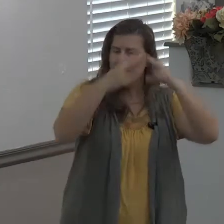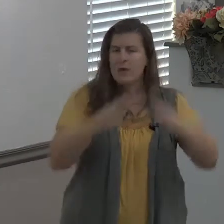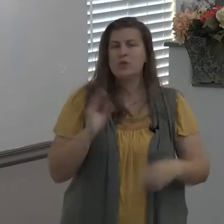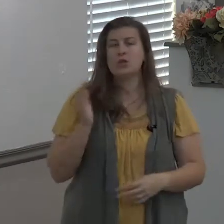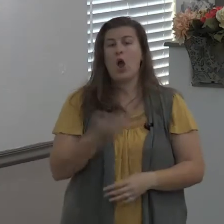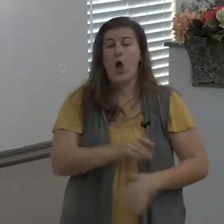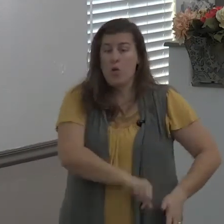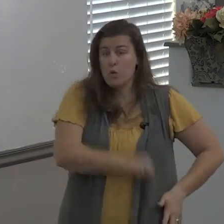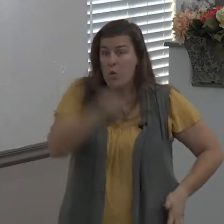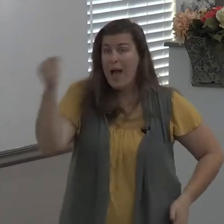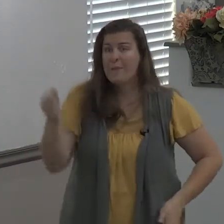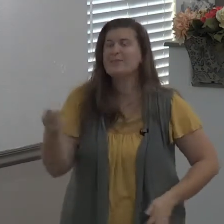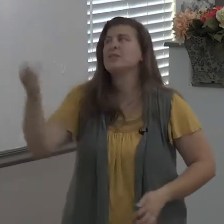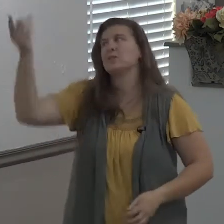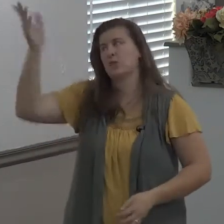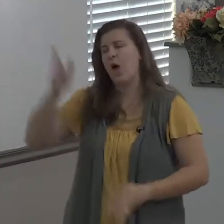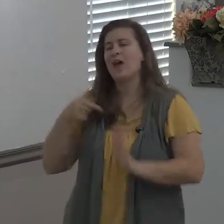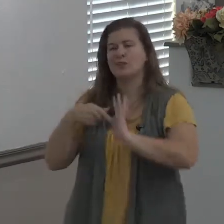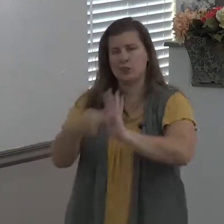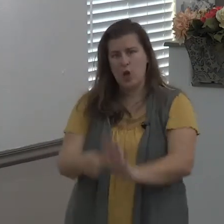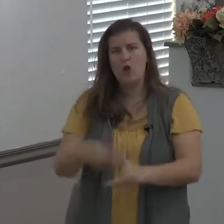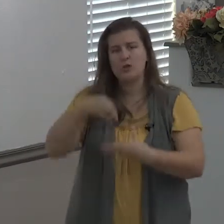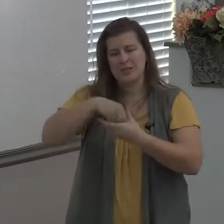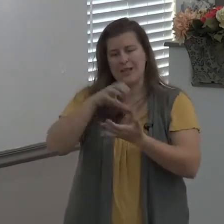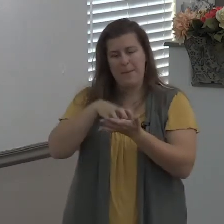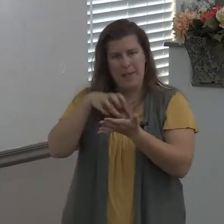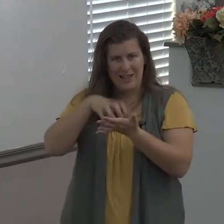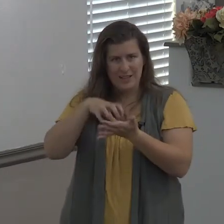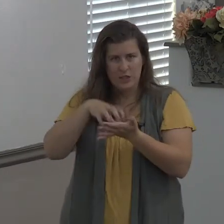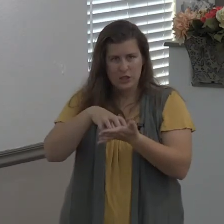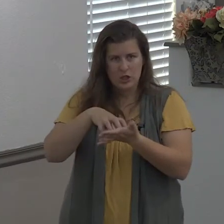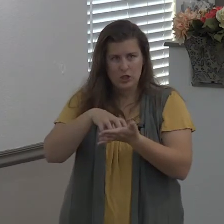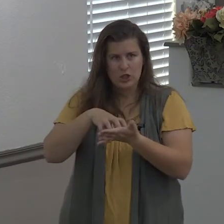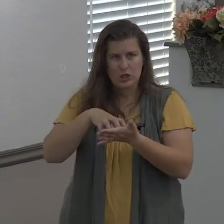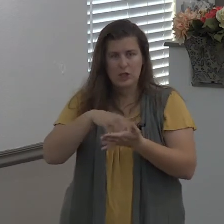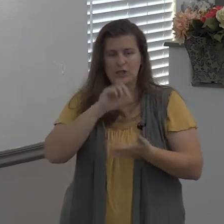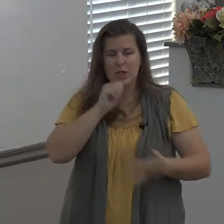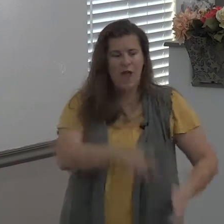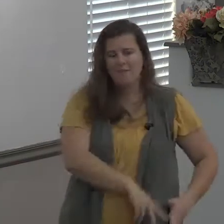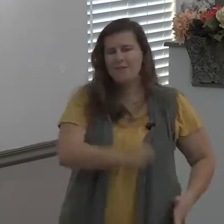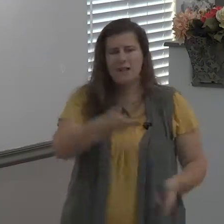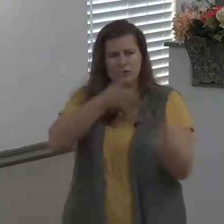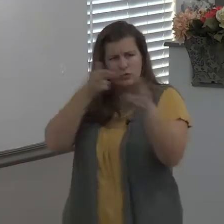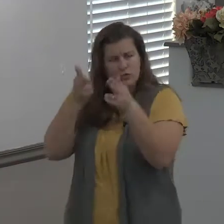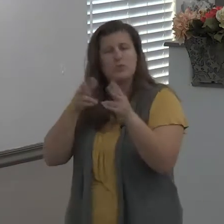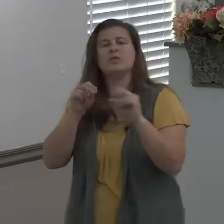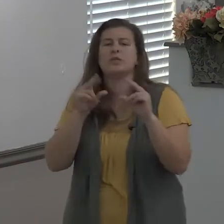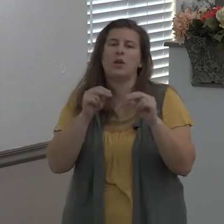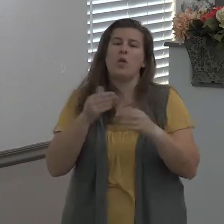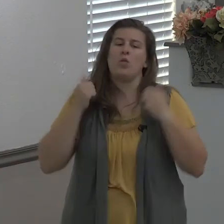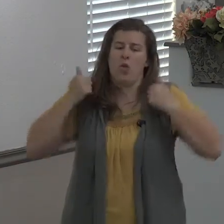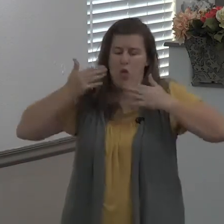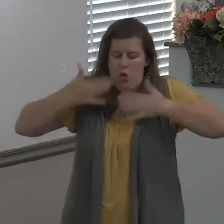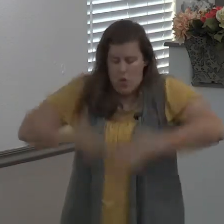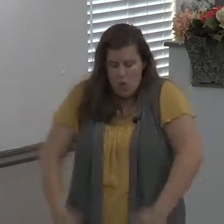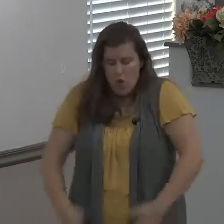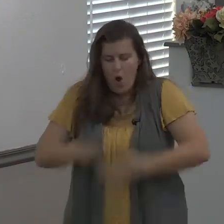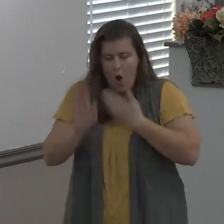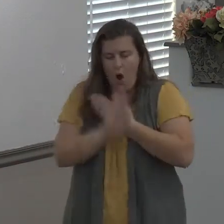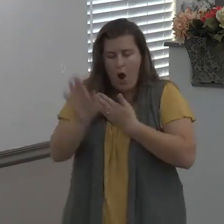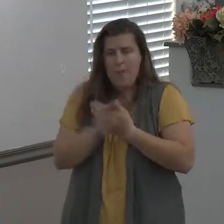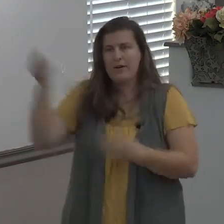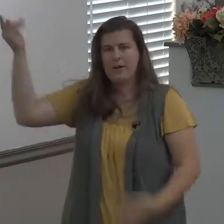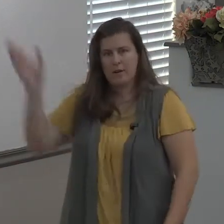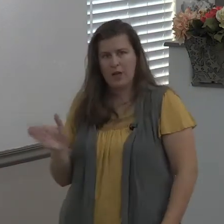through God to the pulling down of strongholds. Our weapons are what God reveals here in this passage.